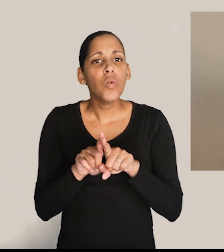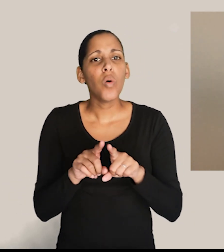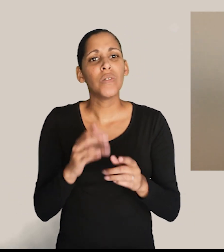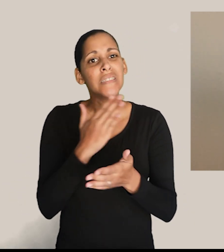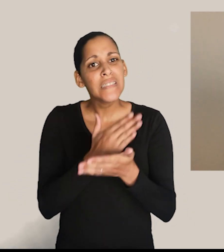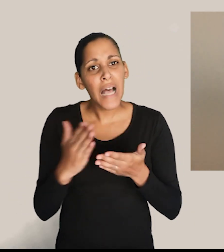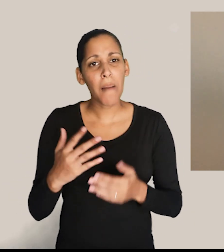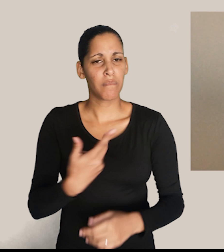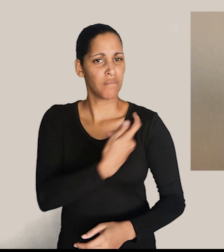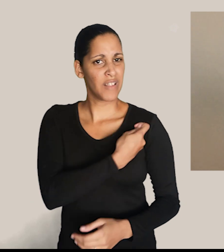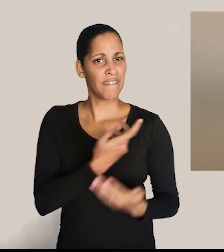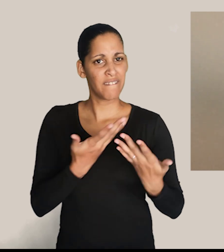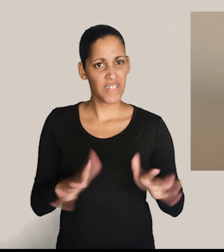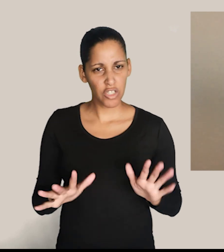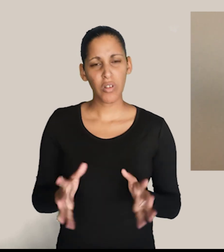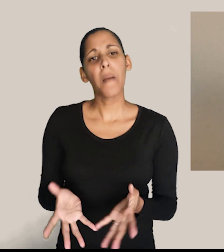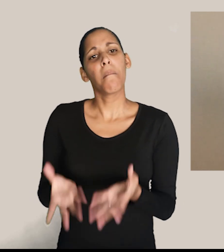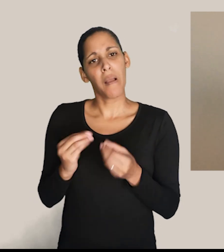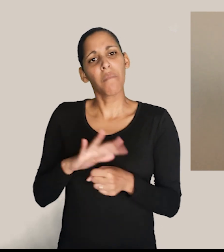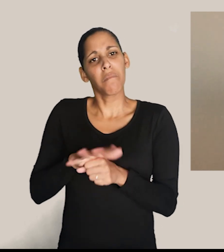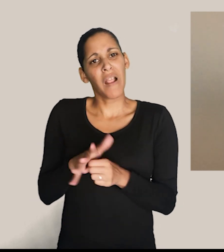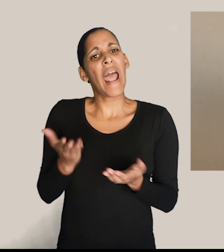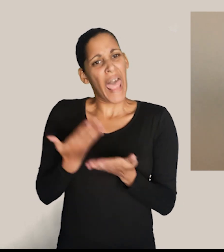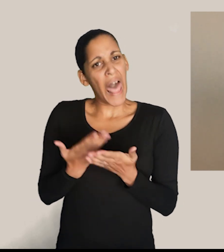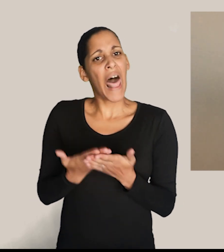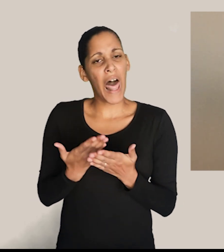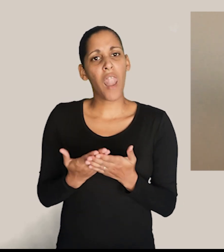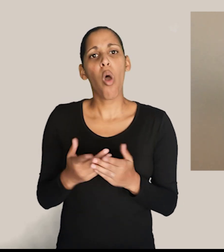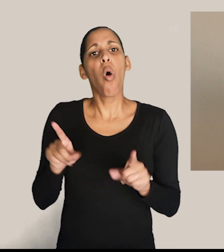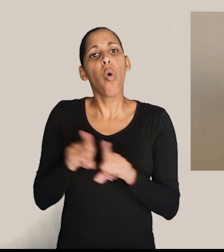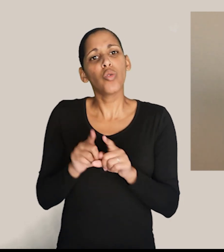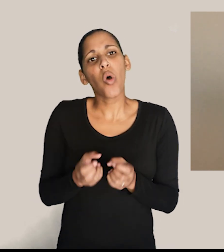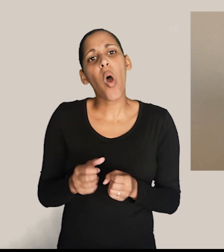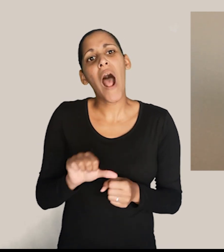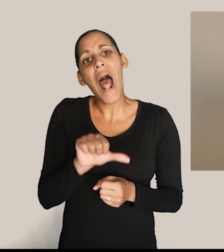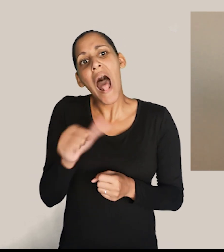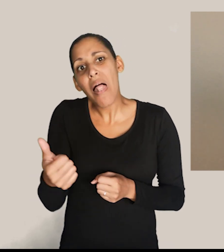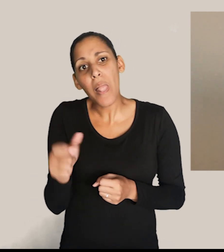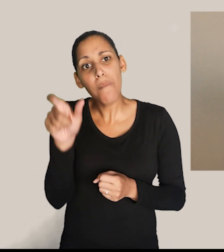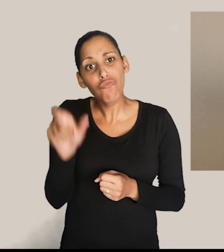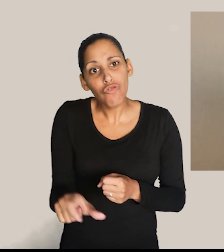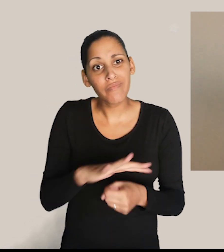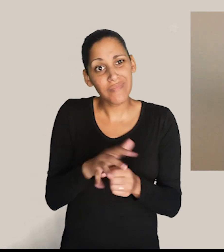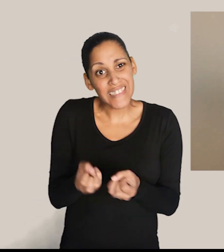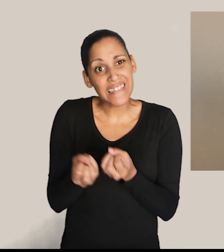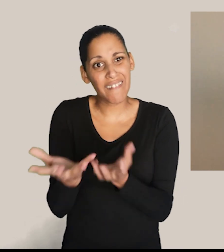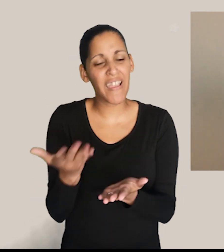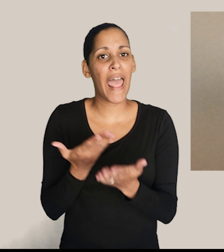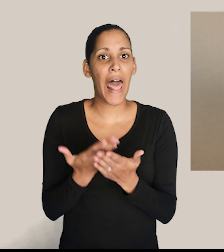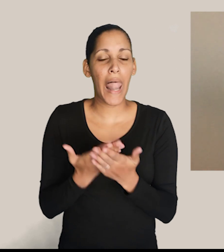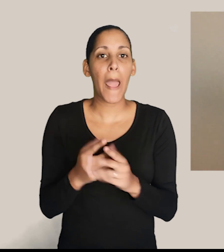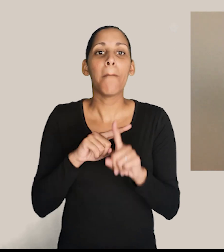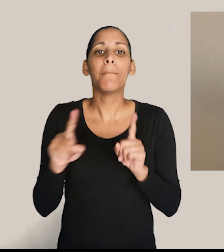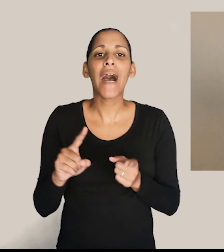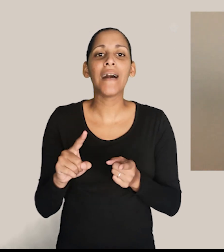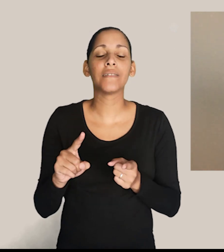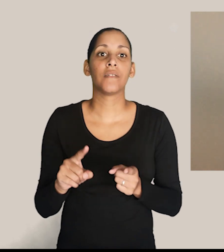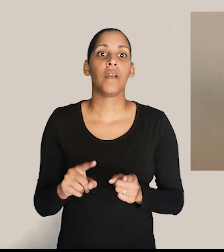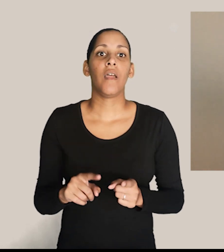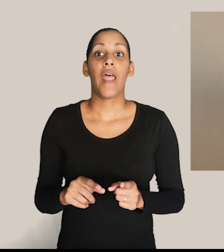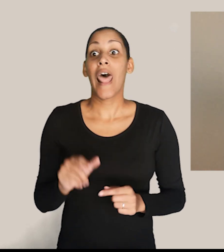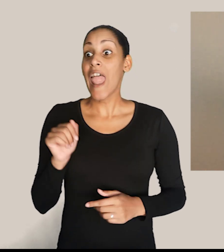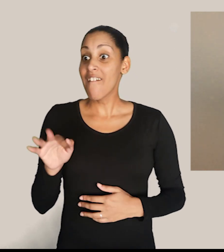been vaccinated to get COVID-19 and spread the virus to others, but this happens less often than if they had not